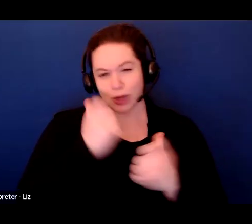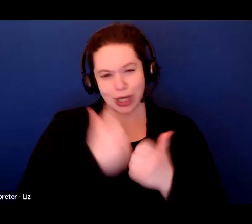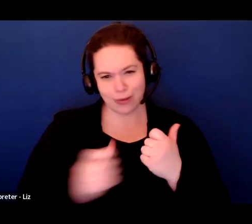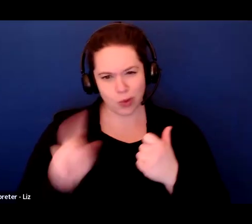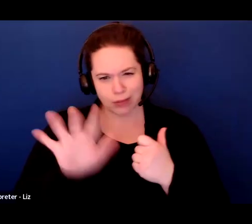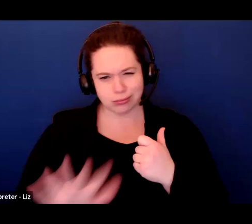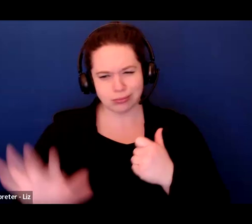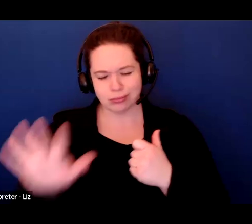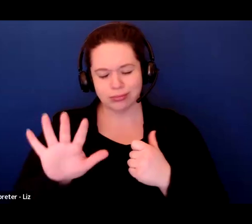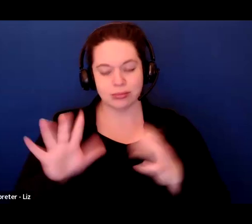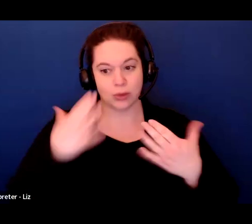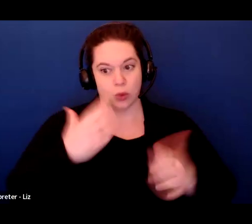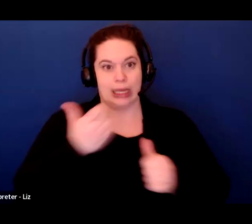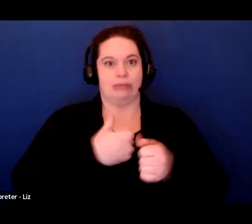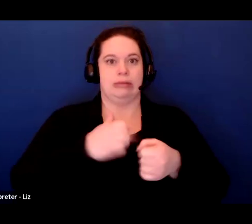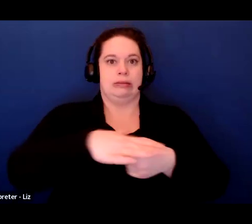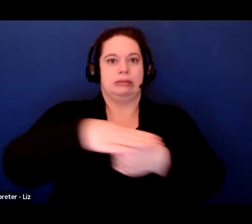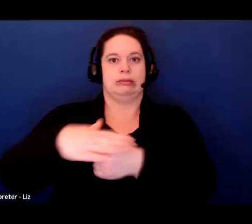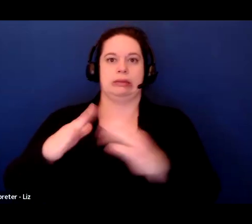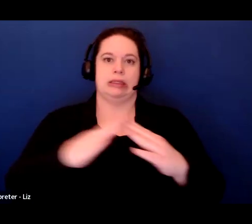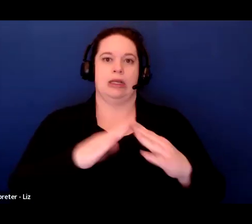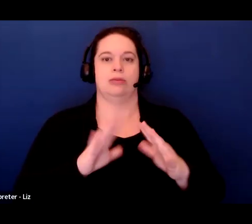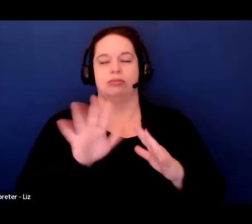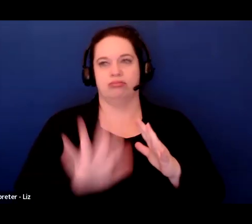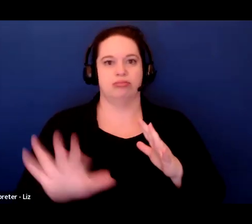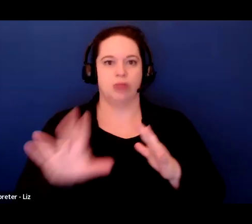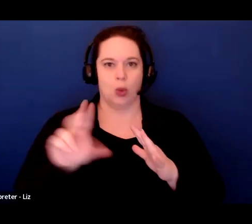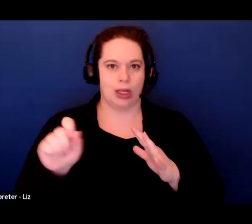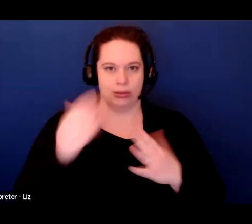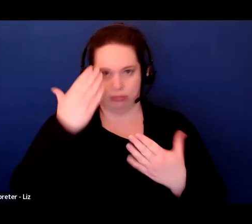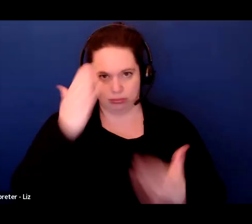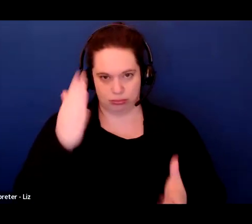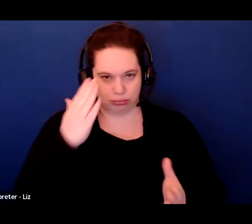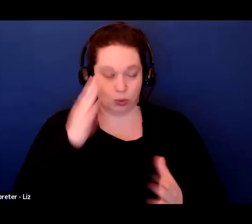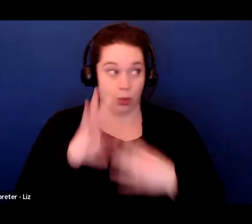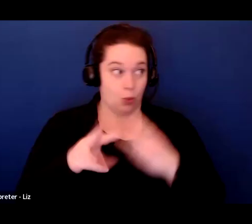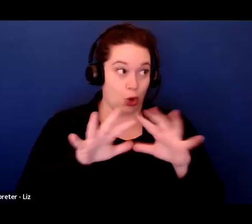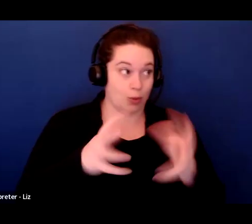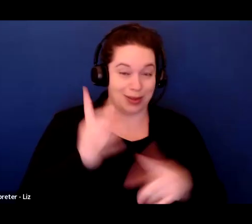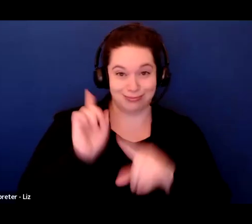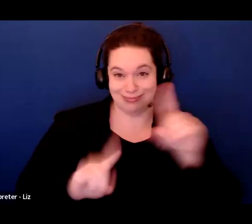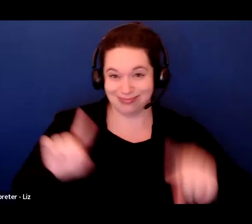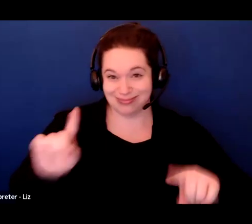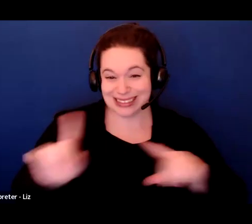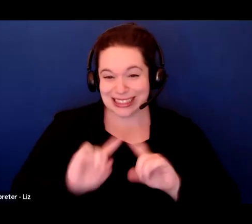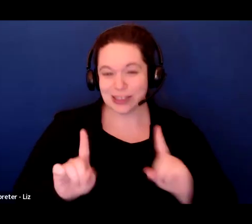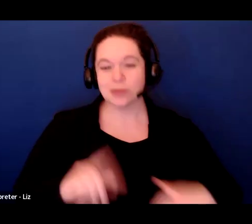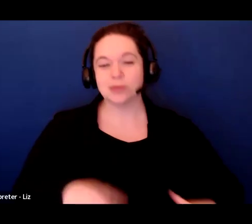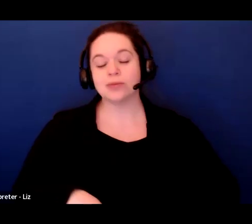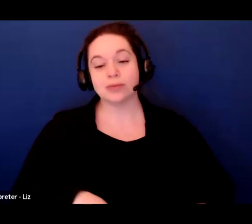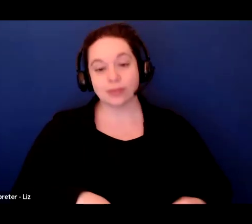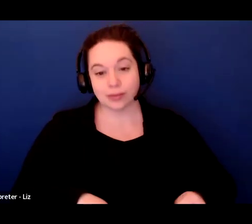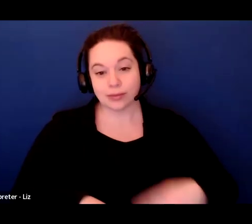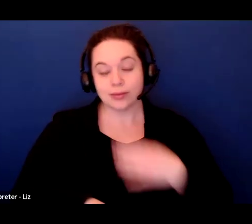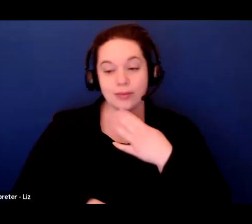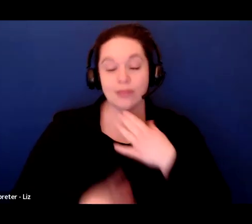for everyone because I don't know every town and city in the United States or in the world. But some